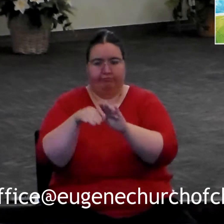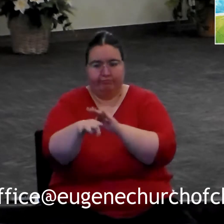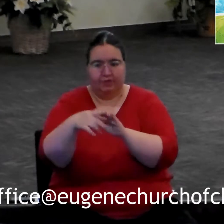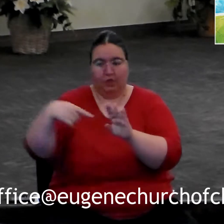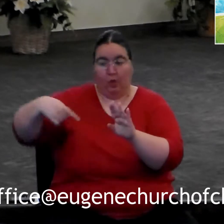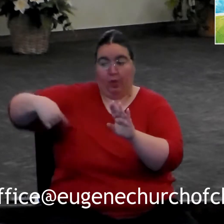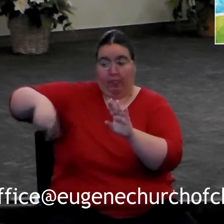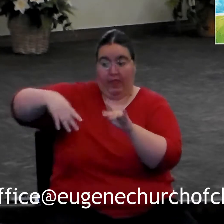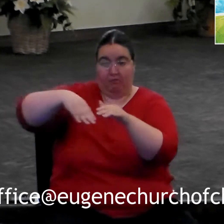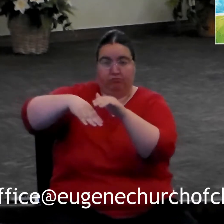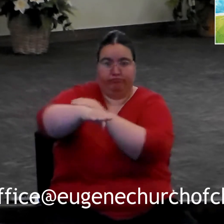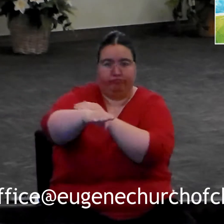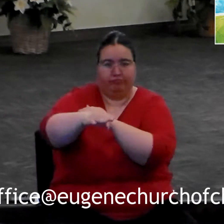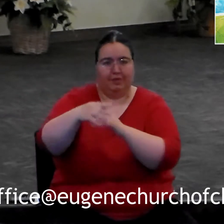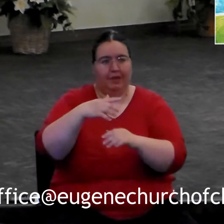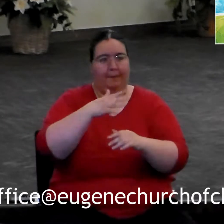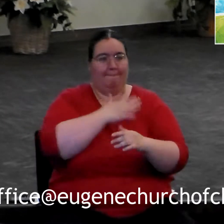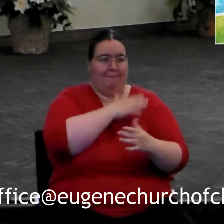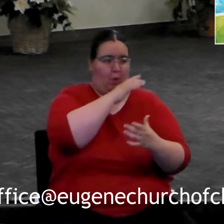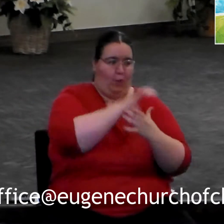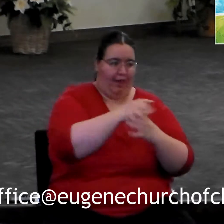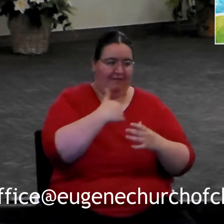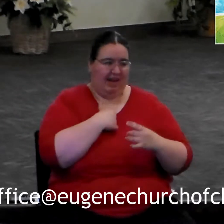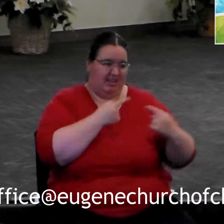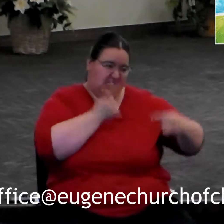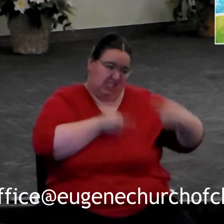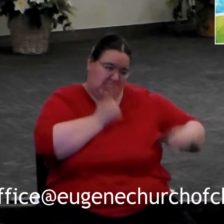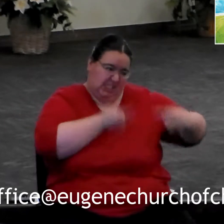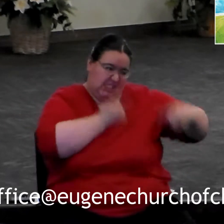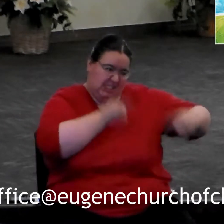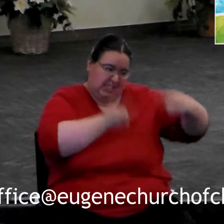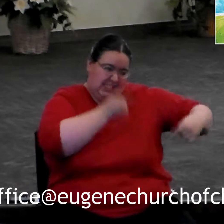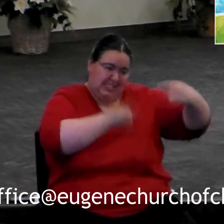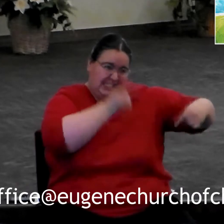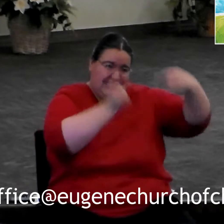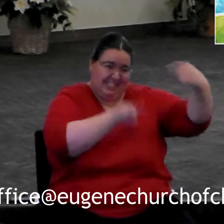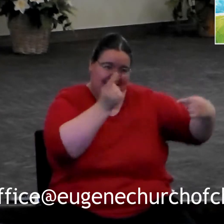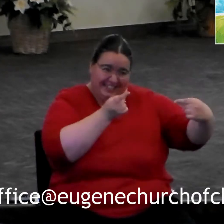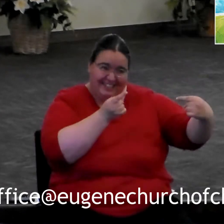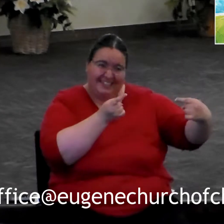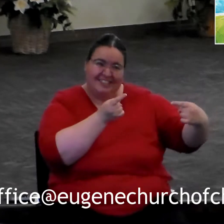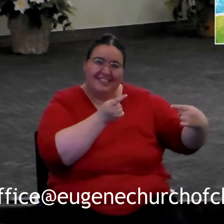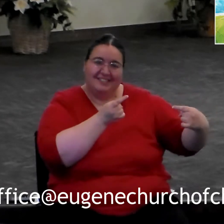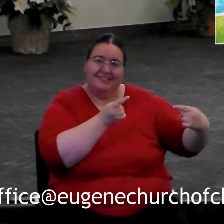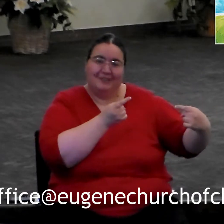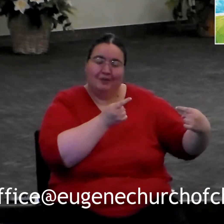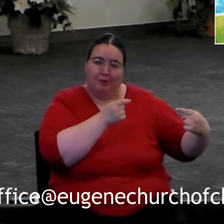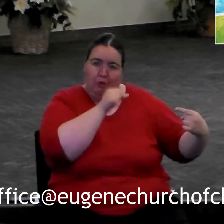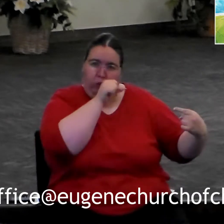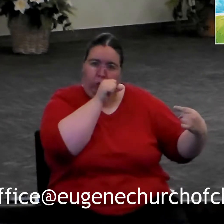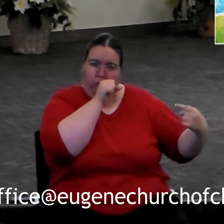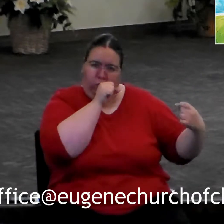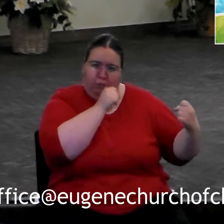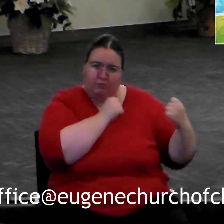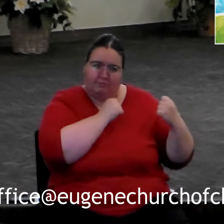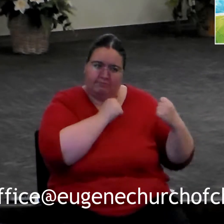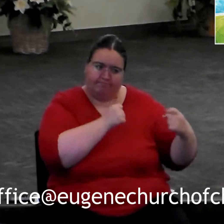My wife and I are actively, heatedly arguing. And we are going back and forth, and it's a dumb